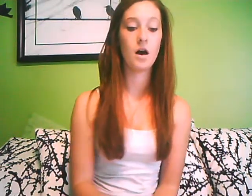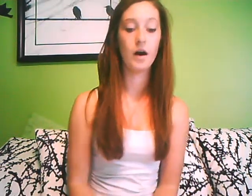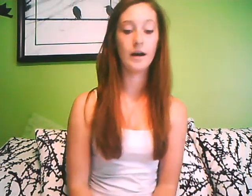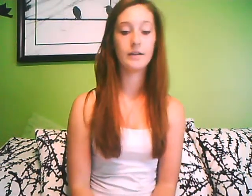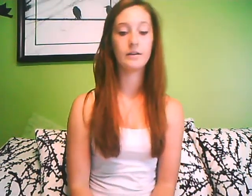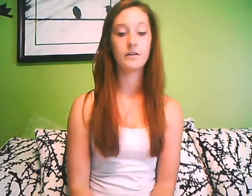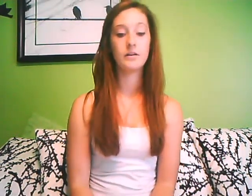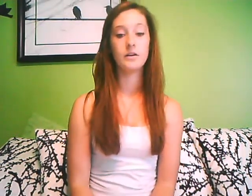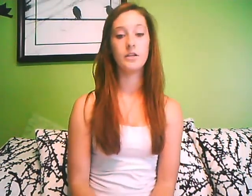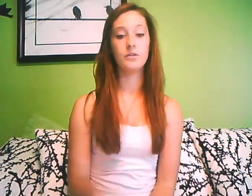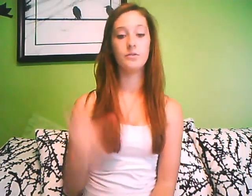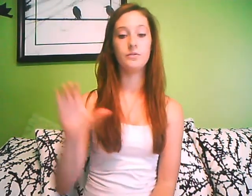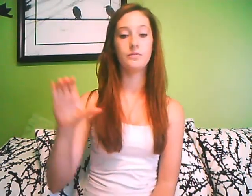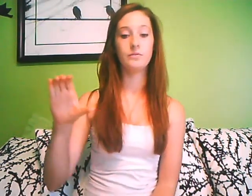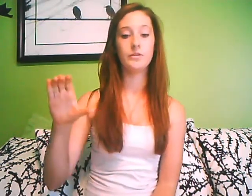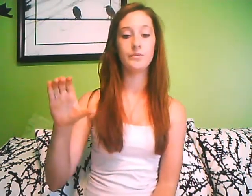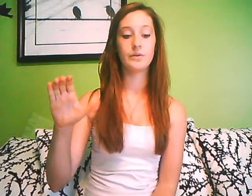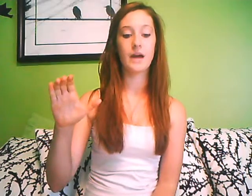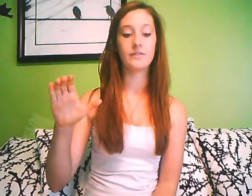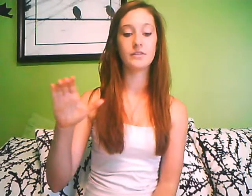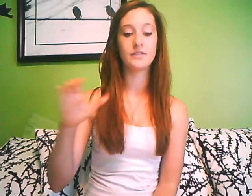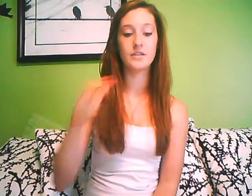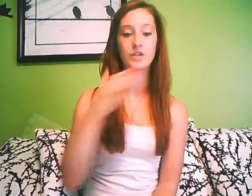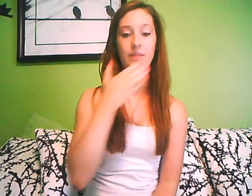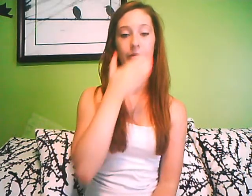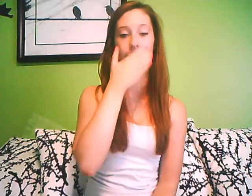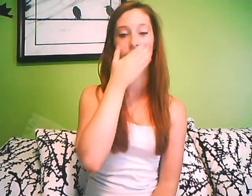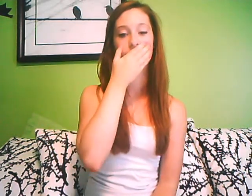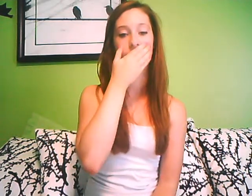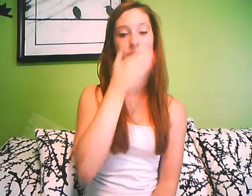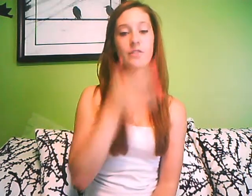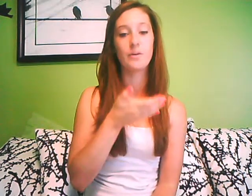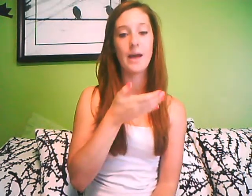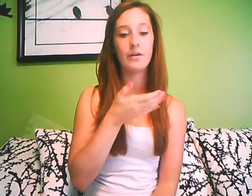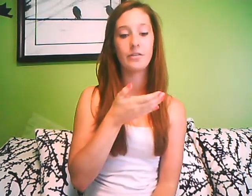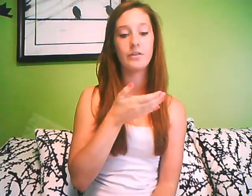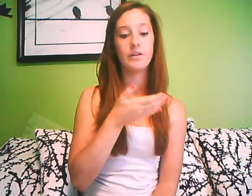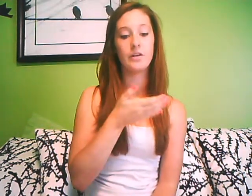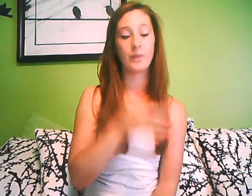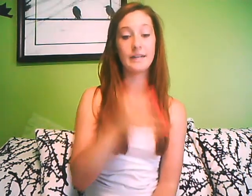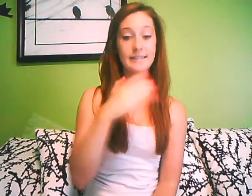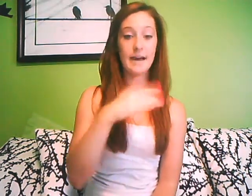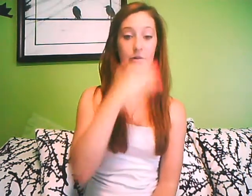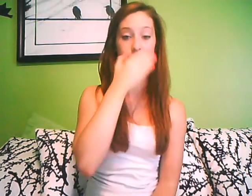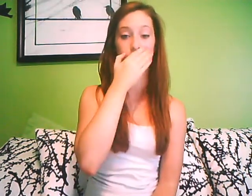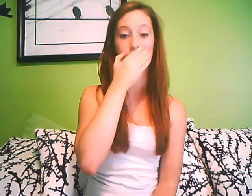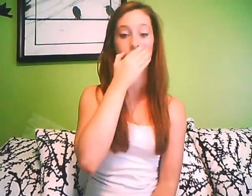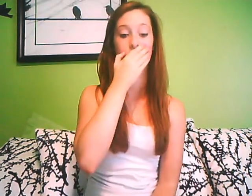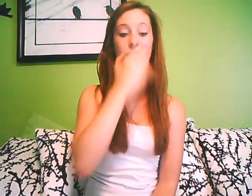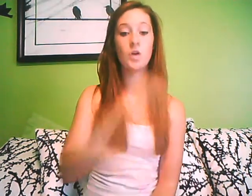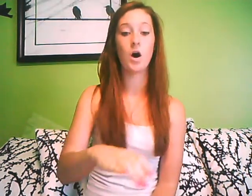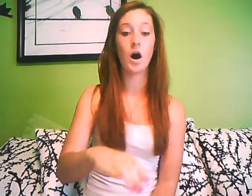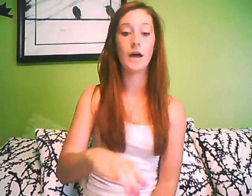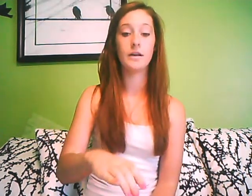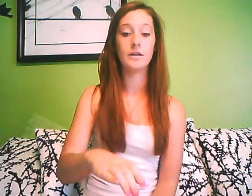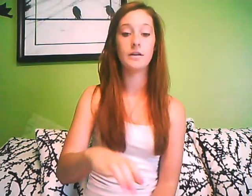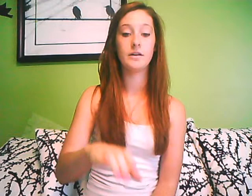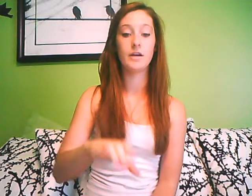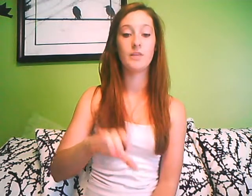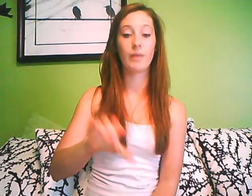Hot, you do kind of a C shape or just cover your mouth and you bring it down. So hot, and you bring it